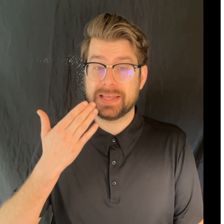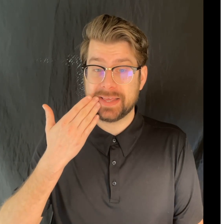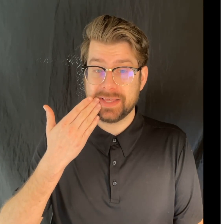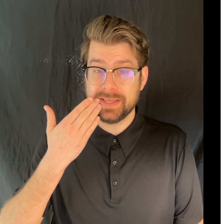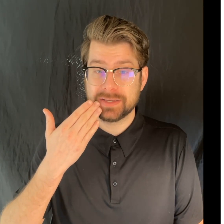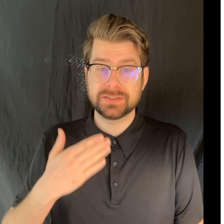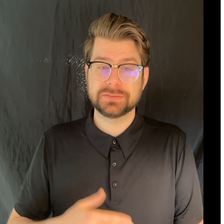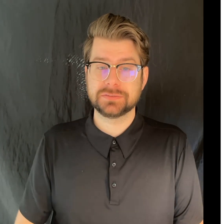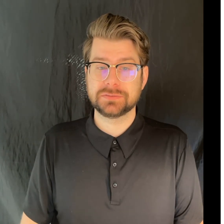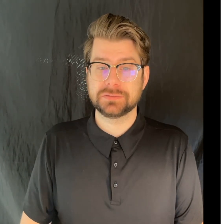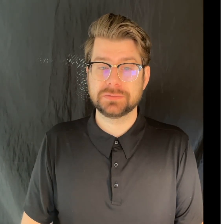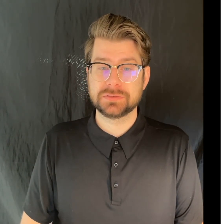quality,